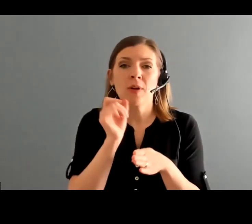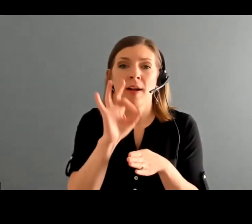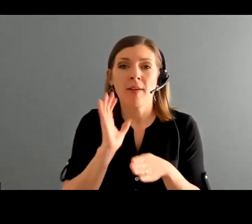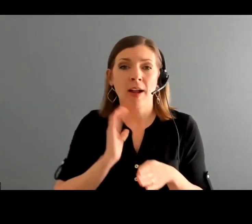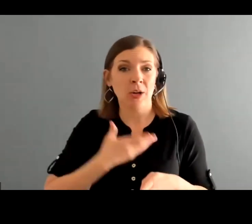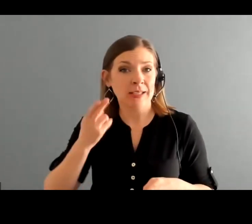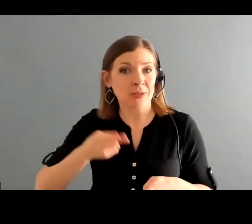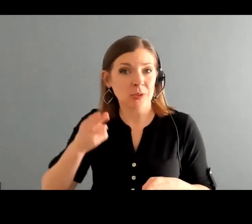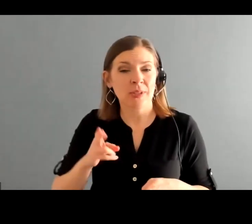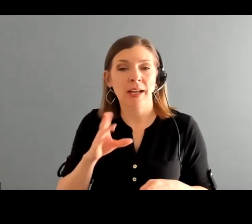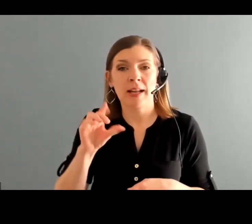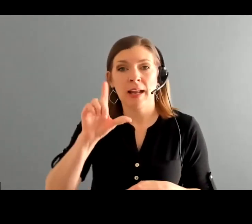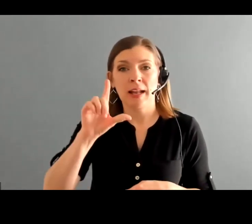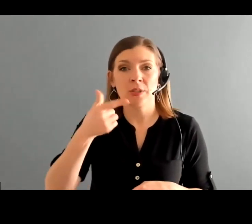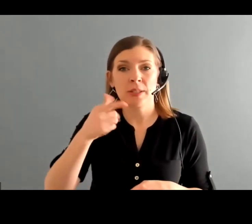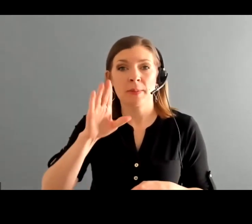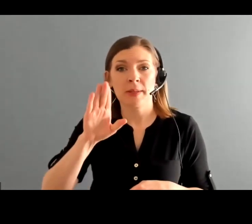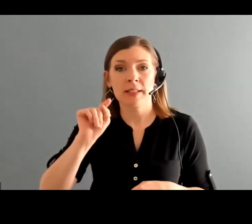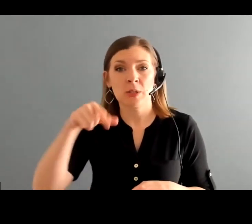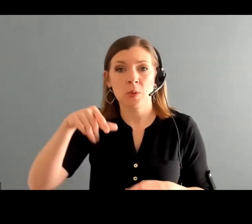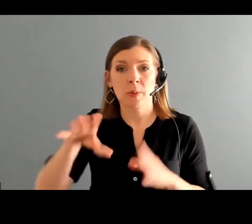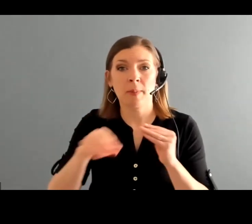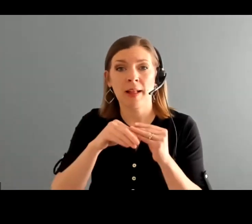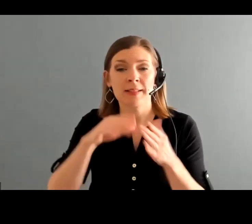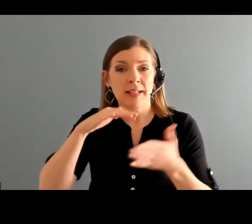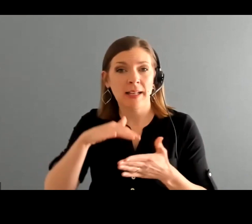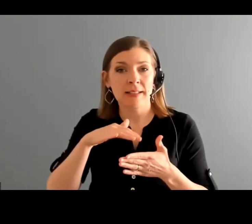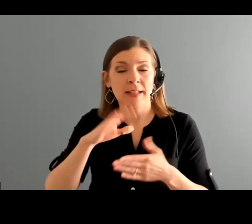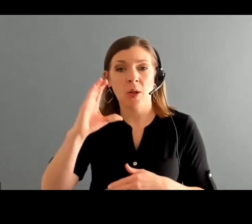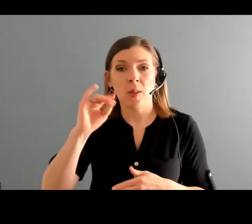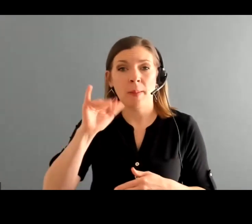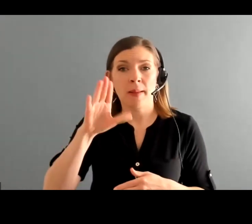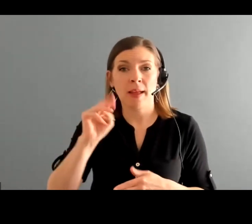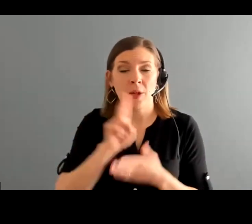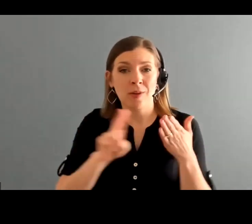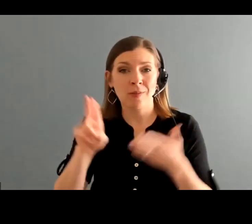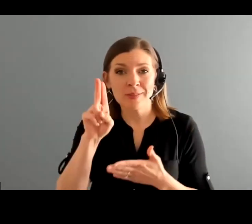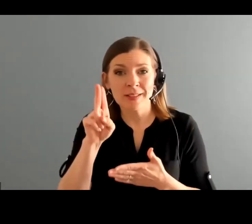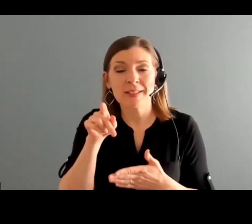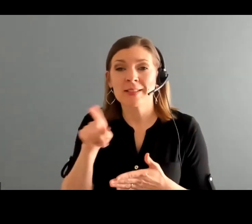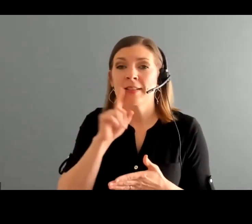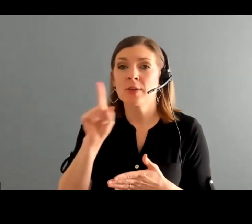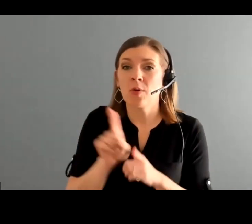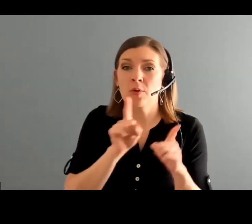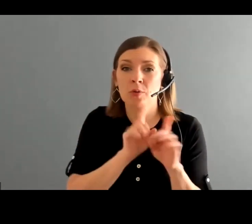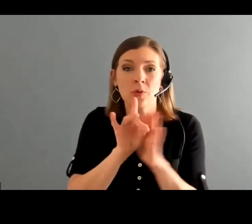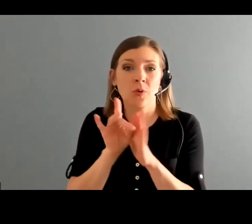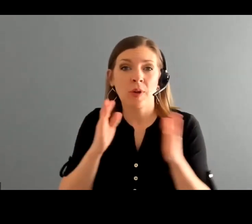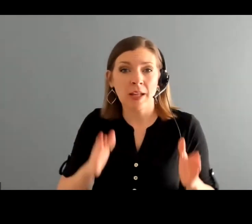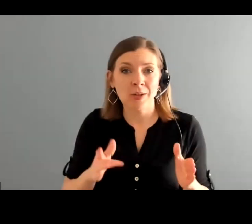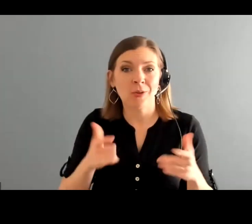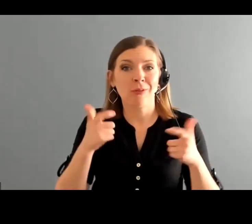history and LGBTQ+ studies at Columbia University. Julia is also curator at large,